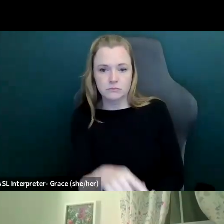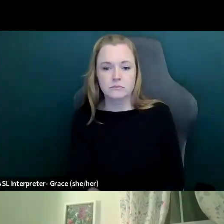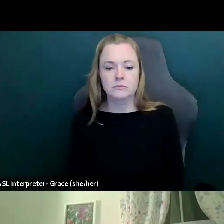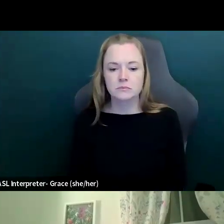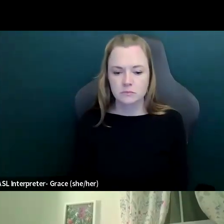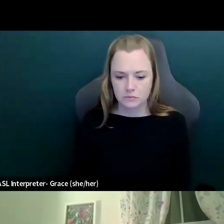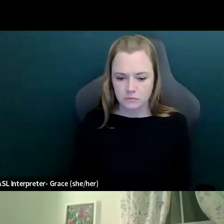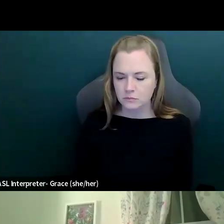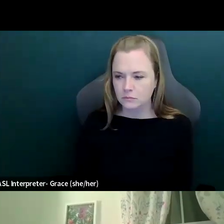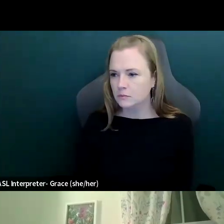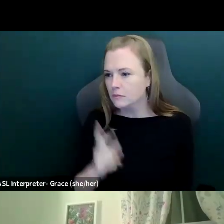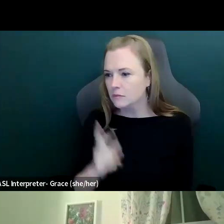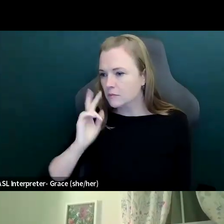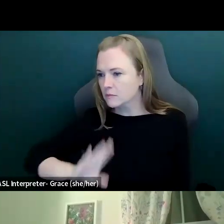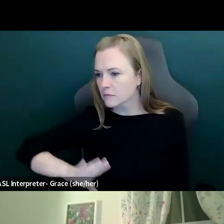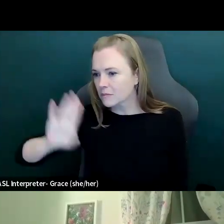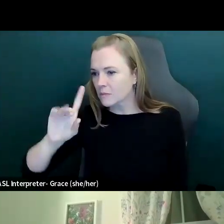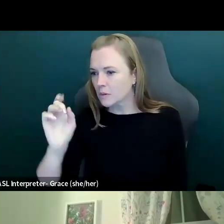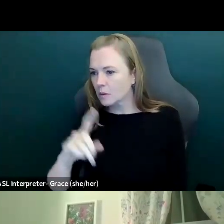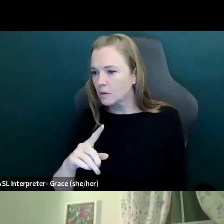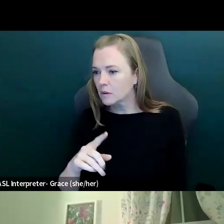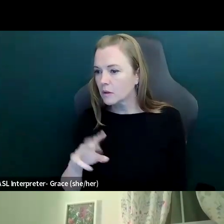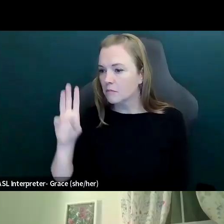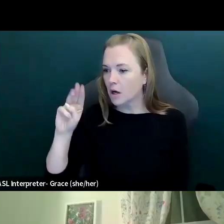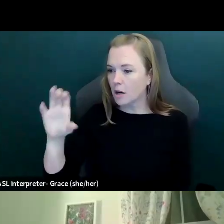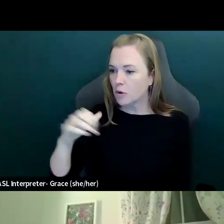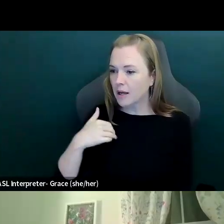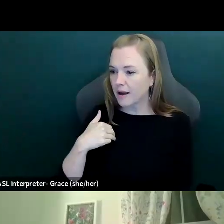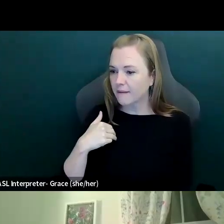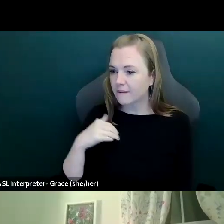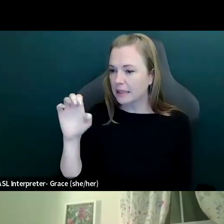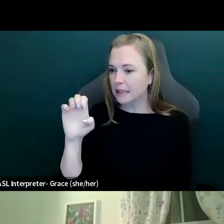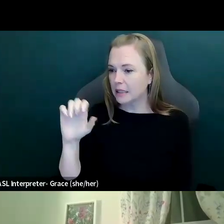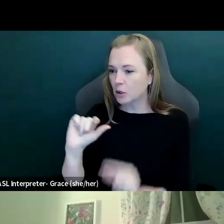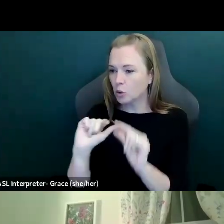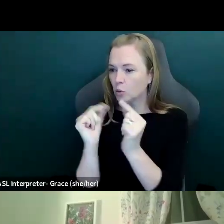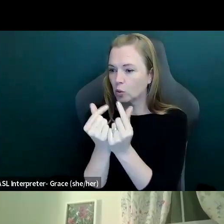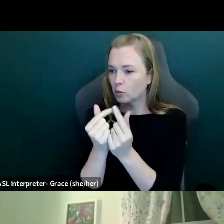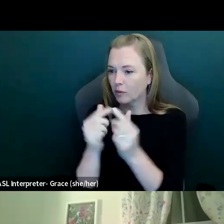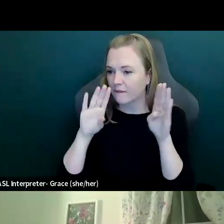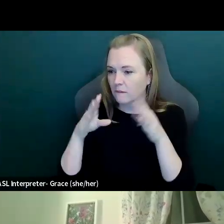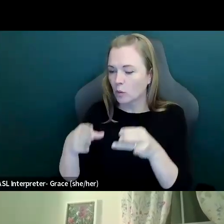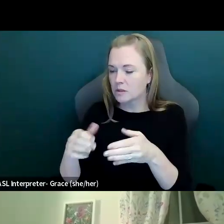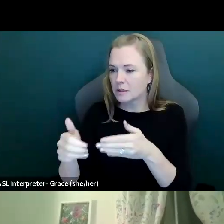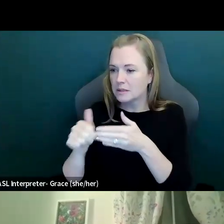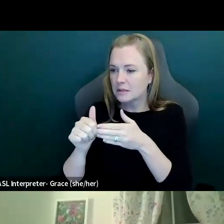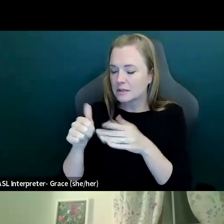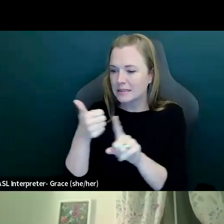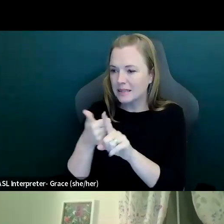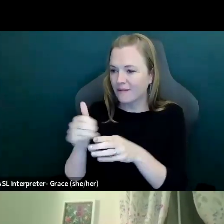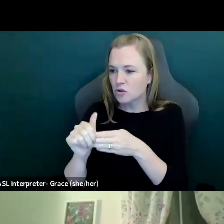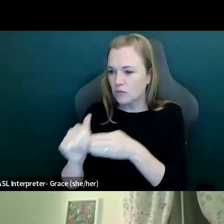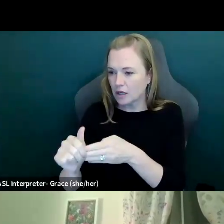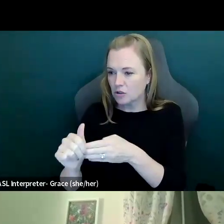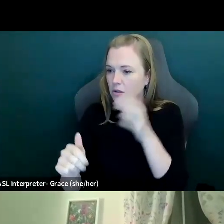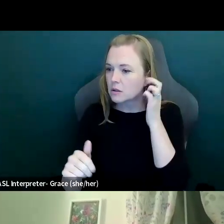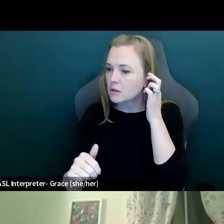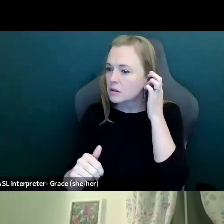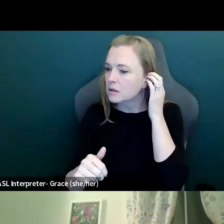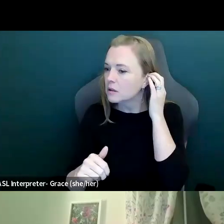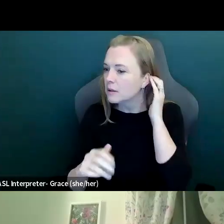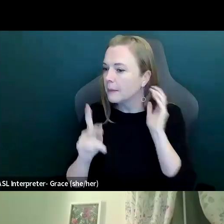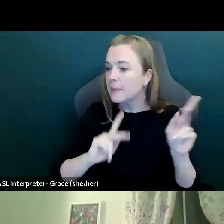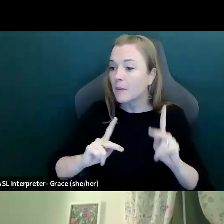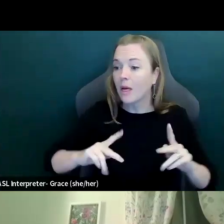Okay, I do see one question. Does Montgomery County have an e-group focused on self-direction where people who are not yet in self-direction